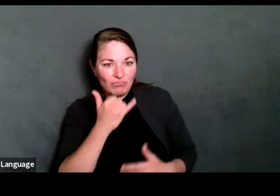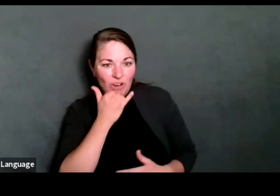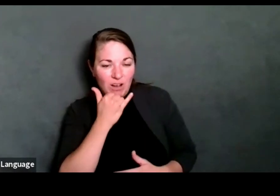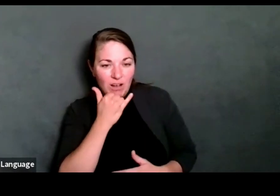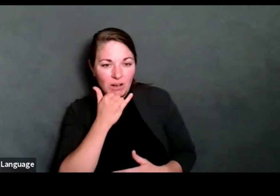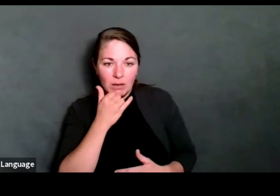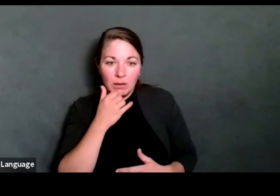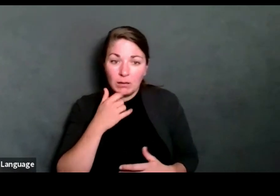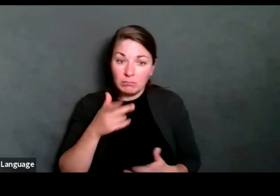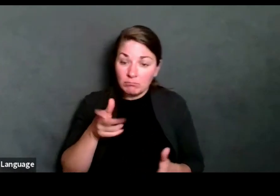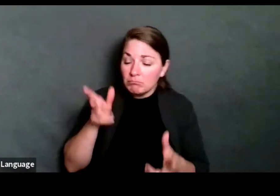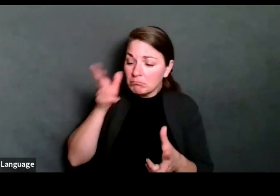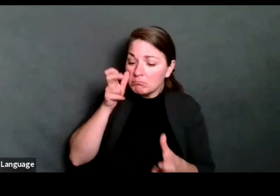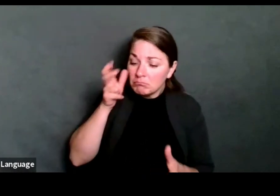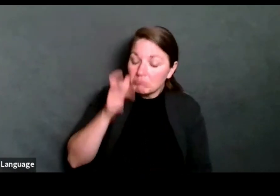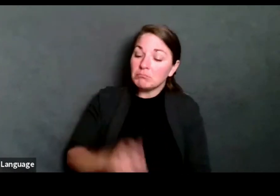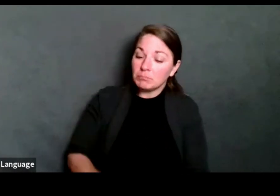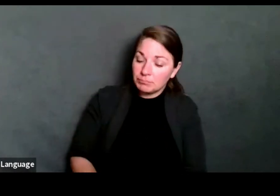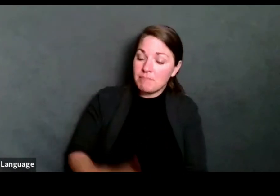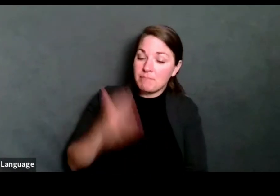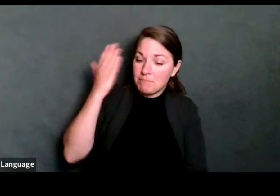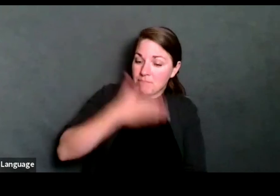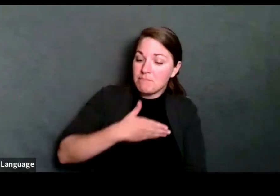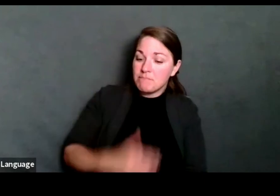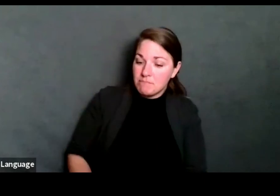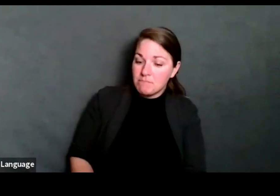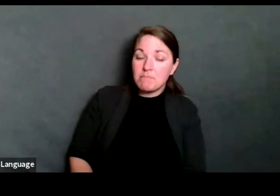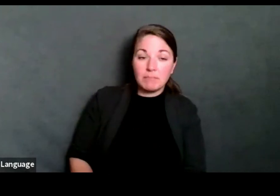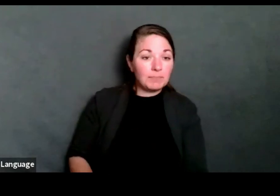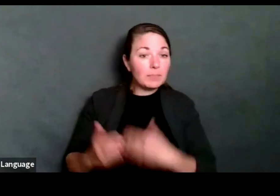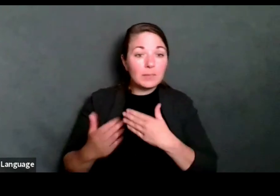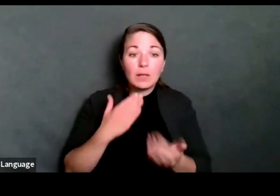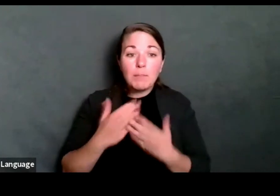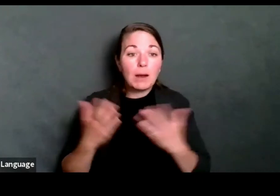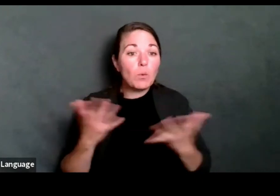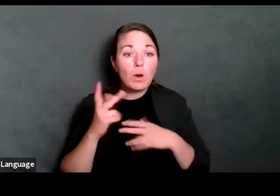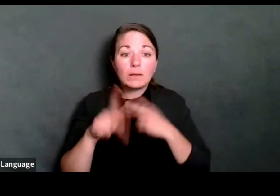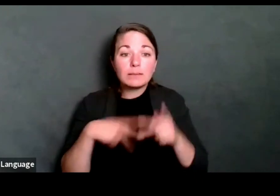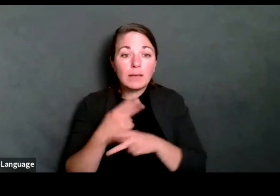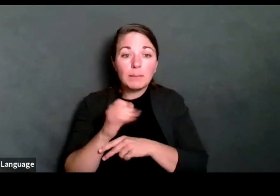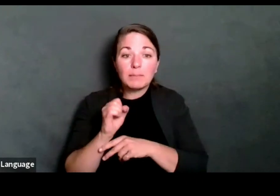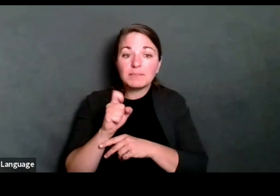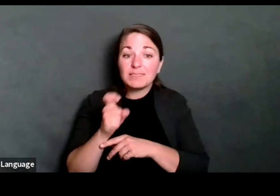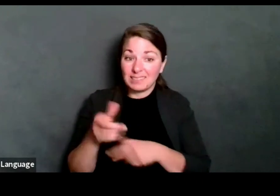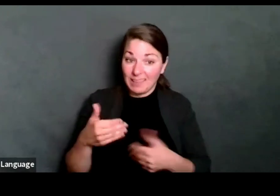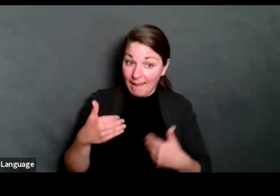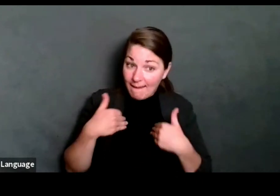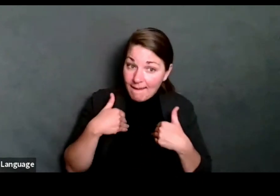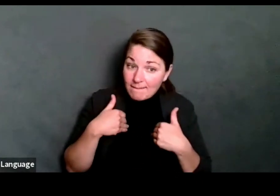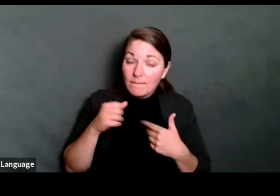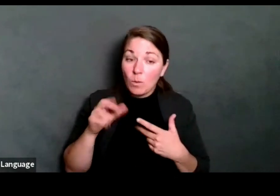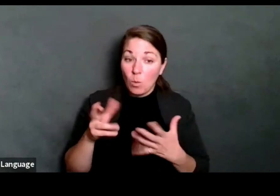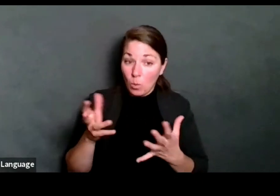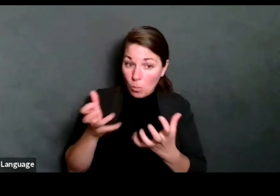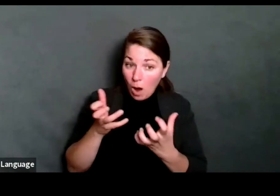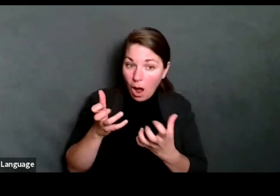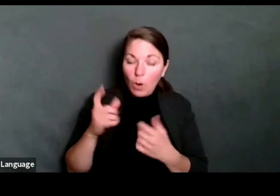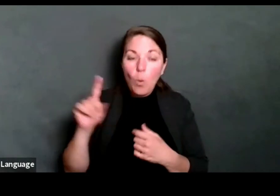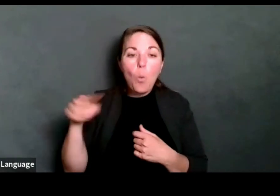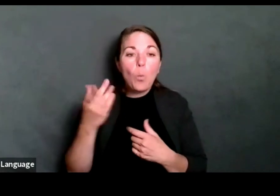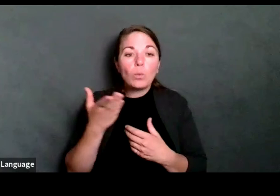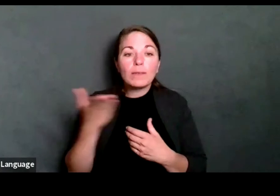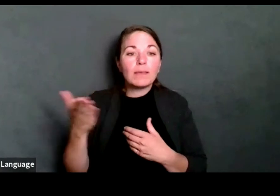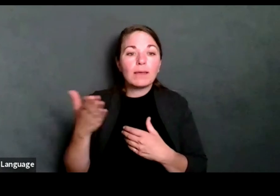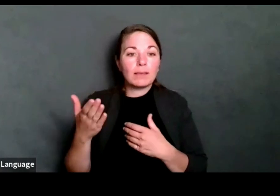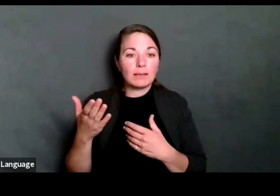or after. No matter what kind of sex a survivor is having or fantasizing about, the only thing that matters is